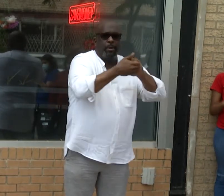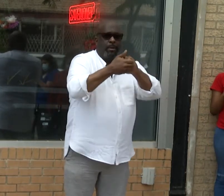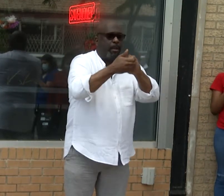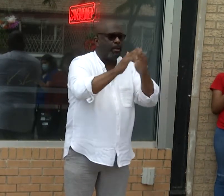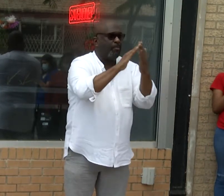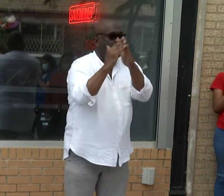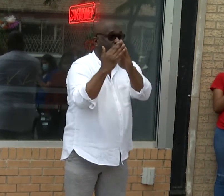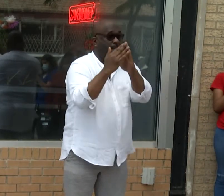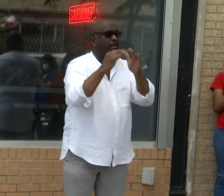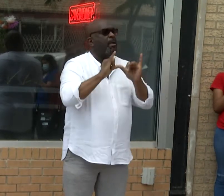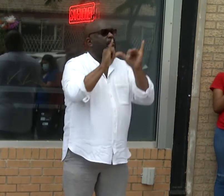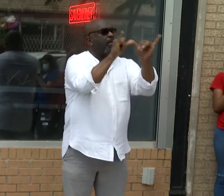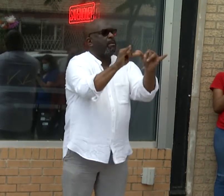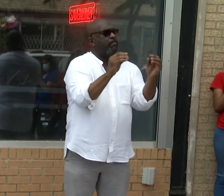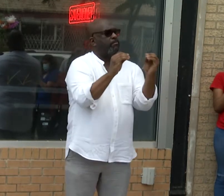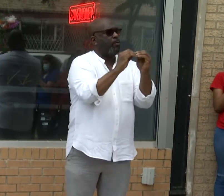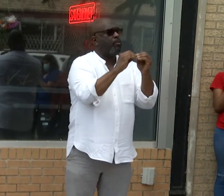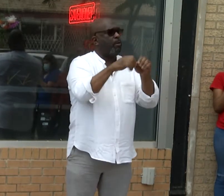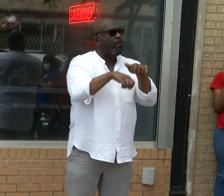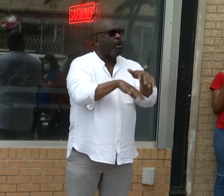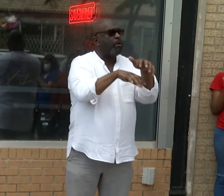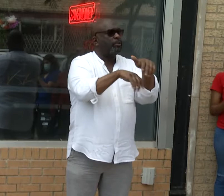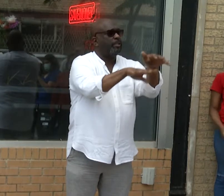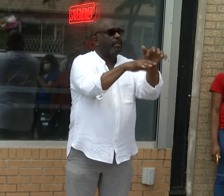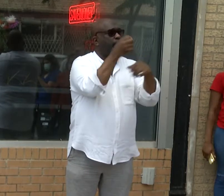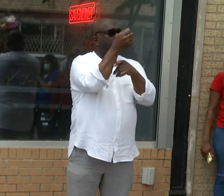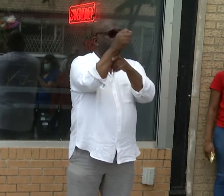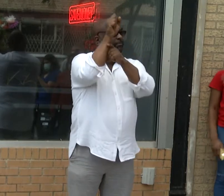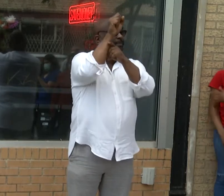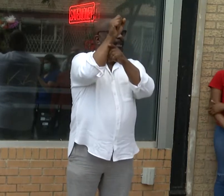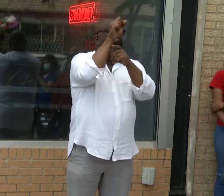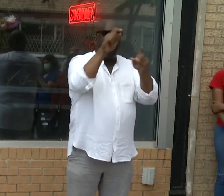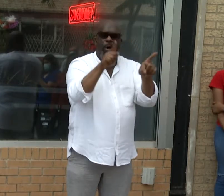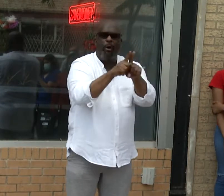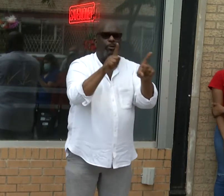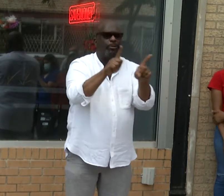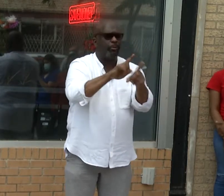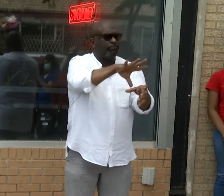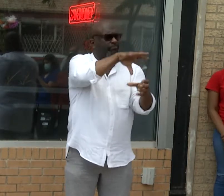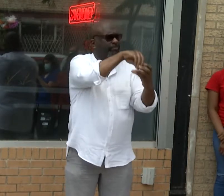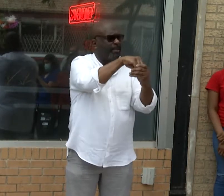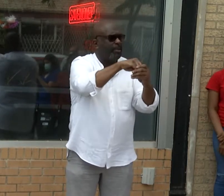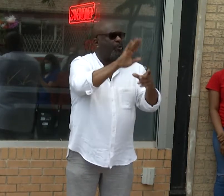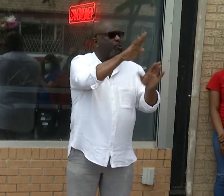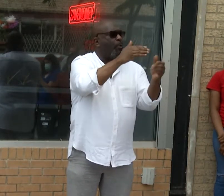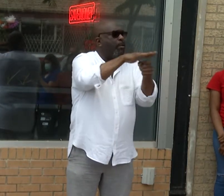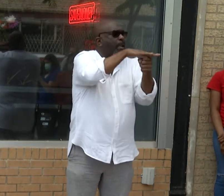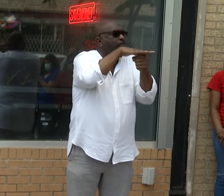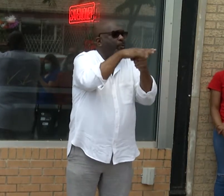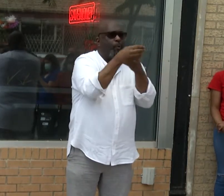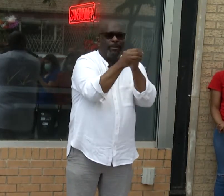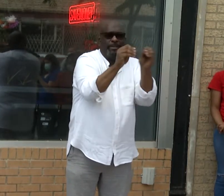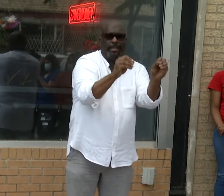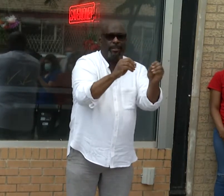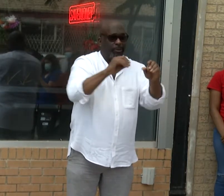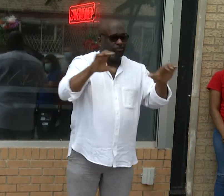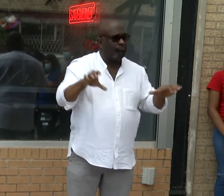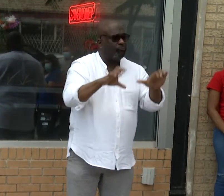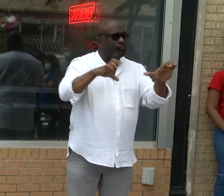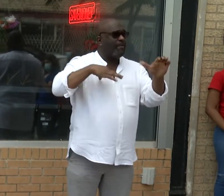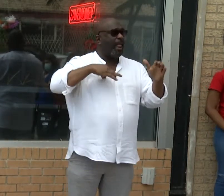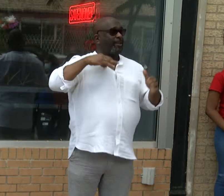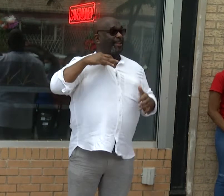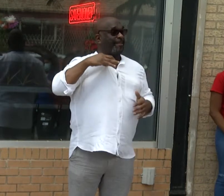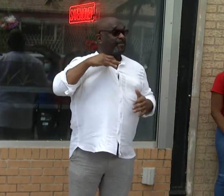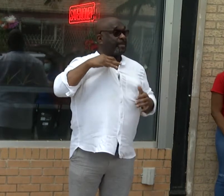up marching with volunteer work in your local neighborhood organization. And continue to support the businesses that